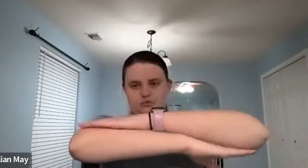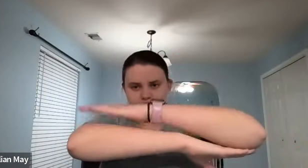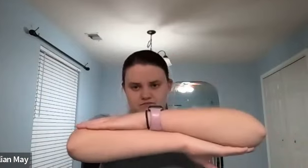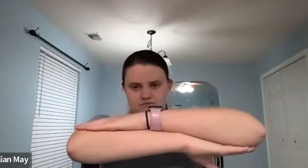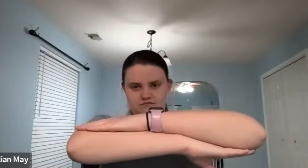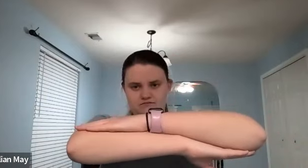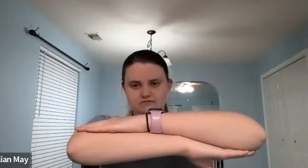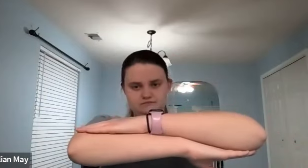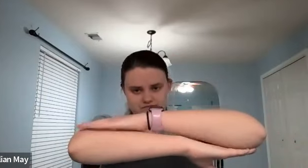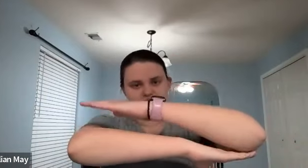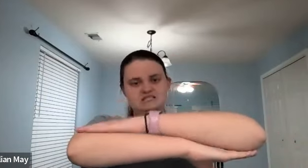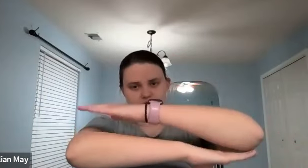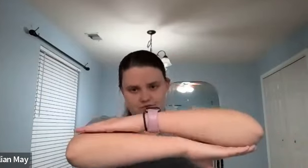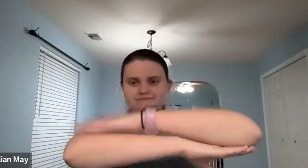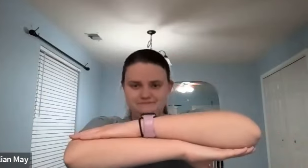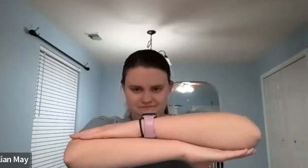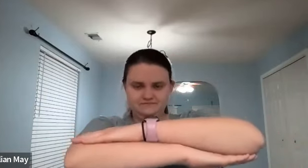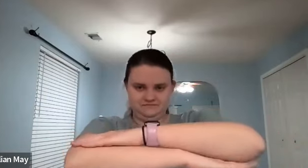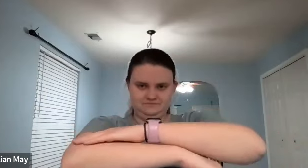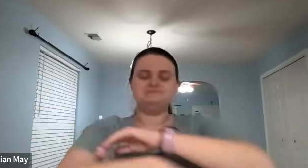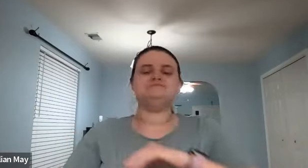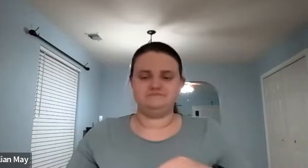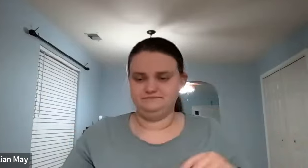table. Table.